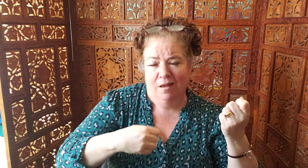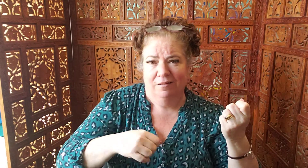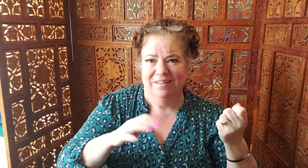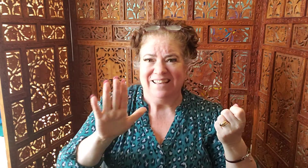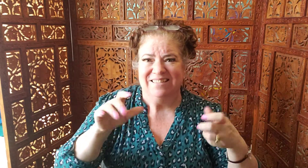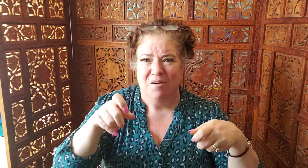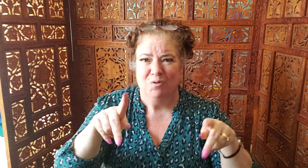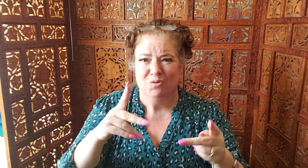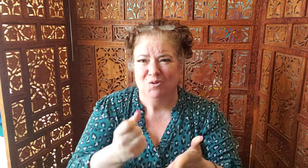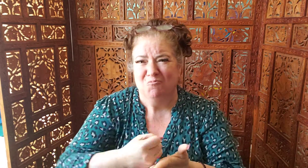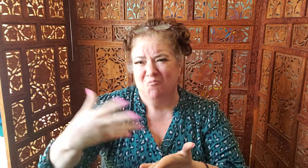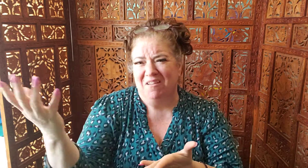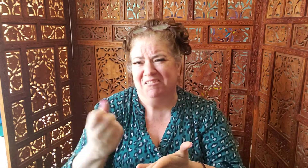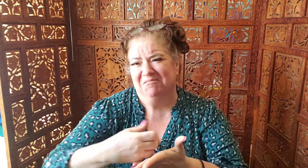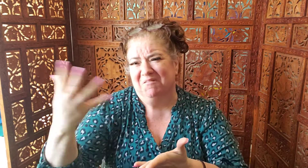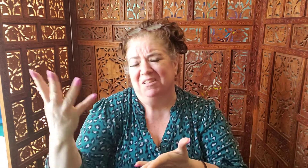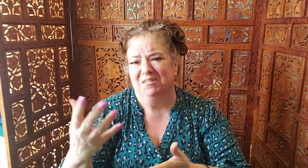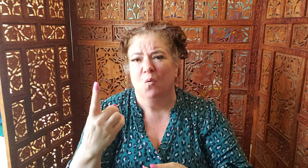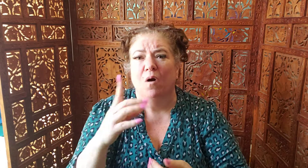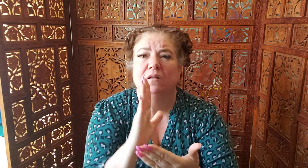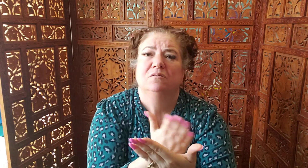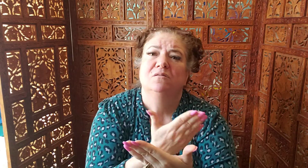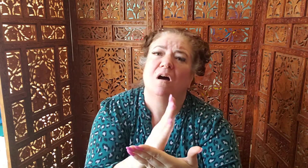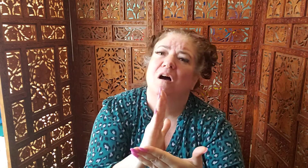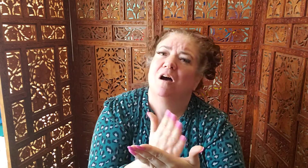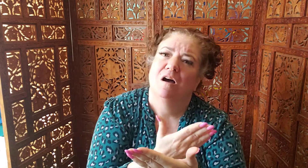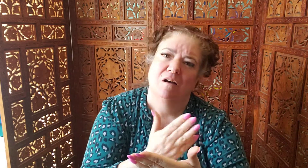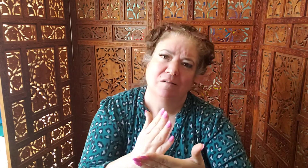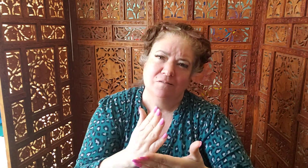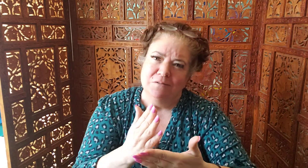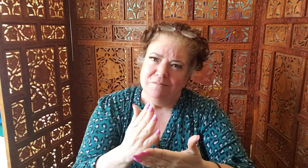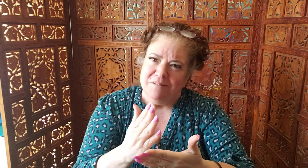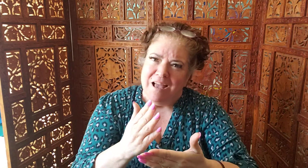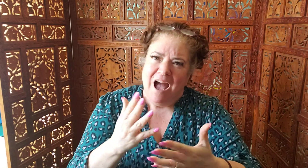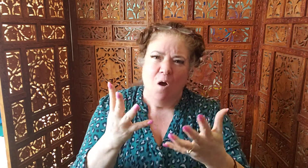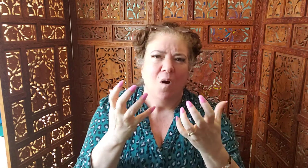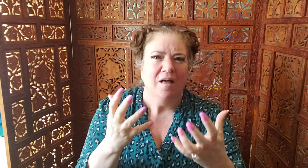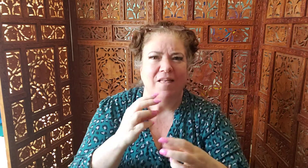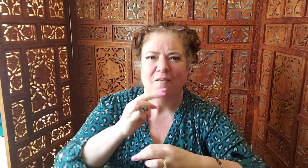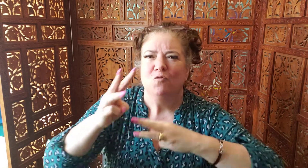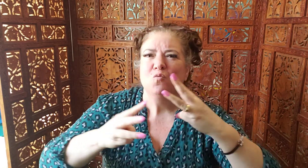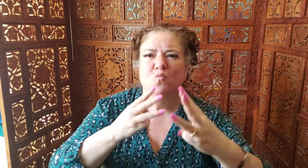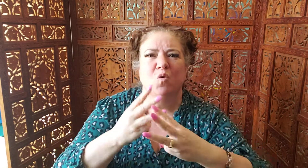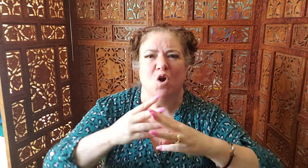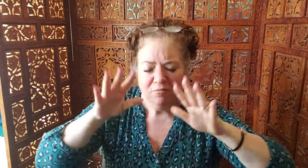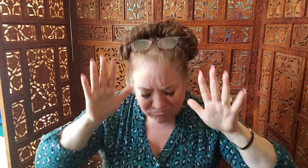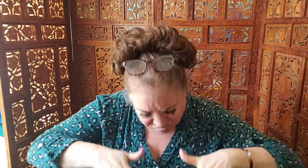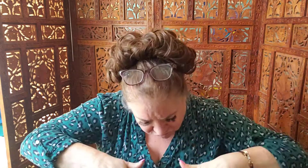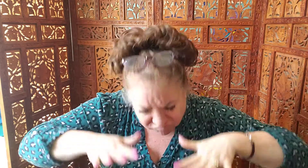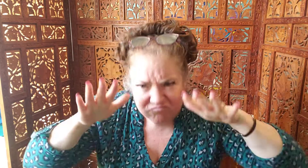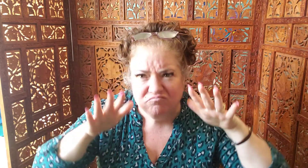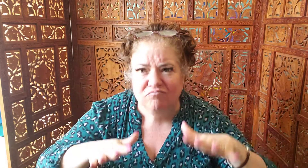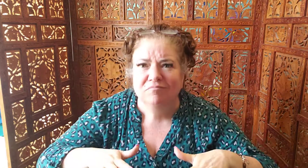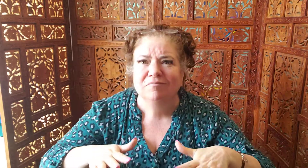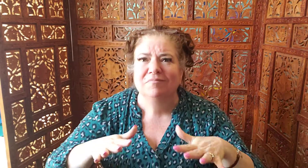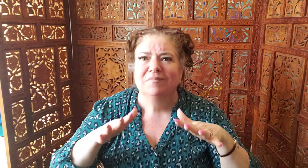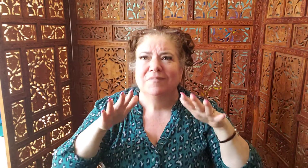opportunity. One song, the world at his feet, glory in the eyes of a young